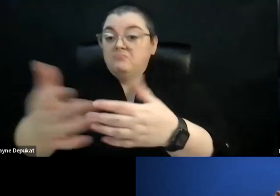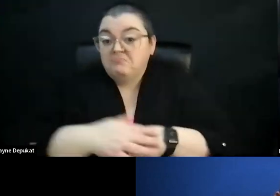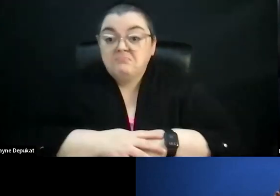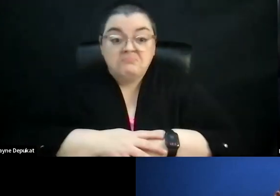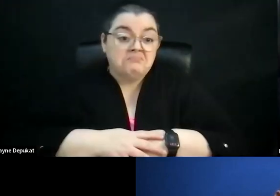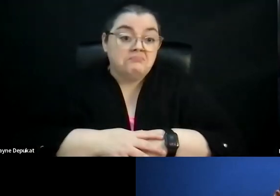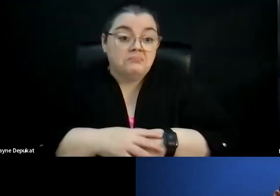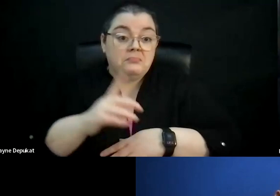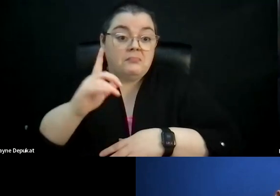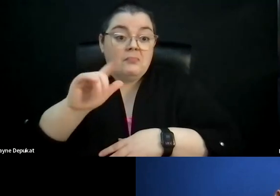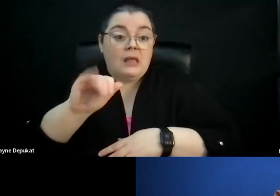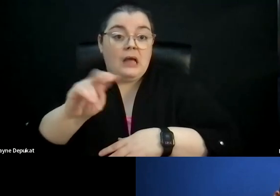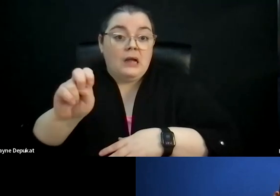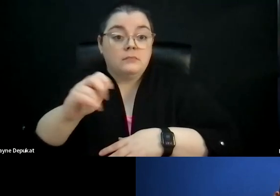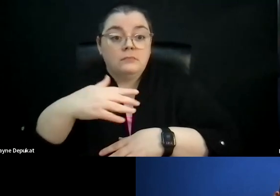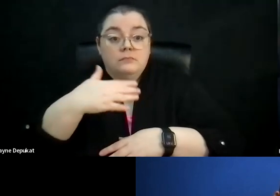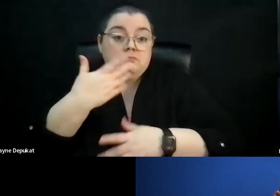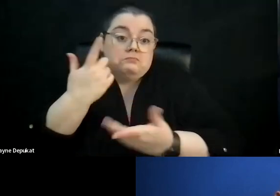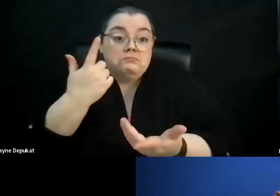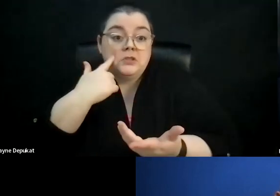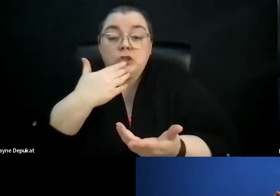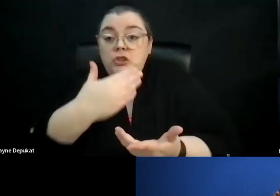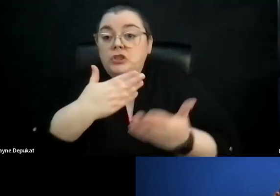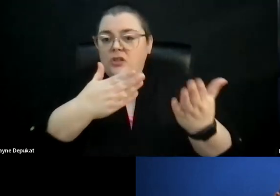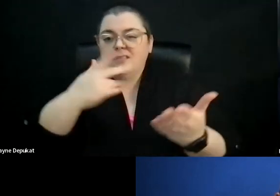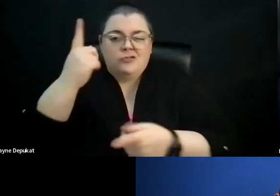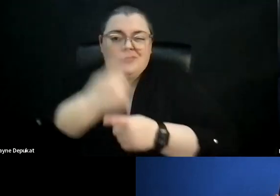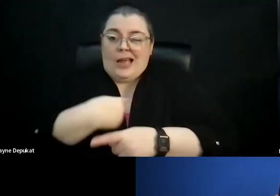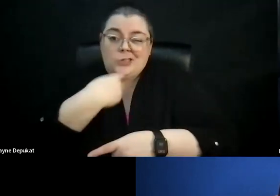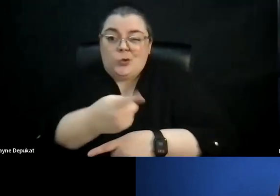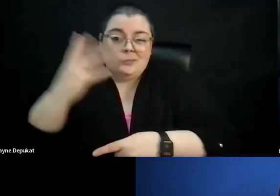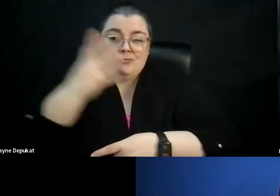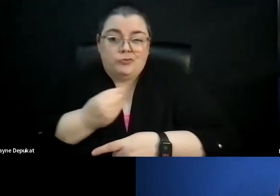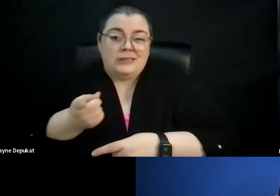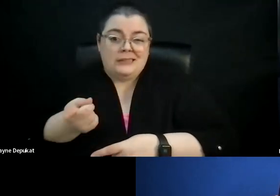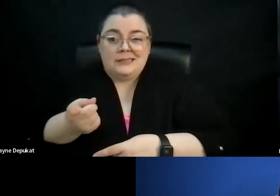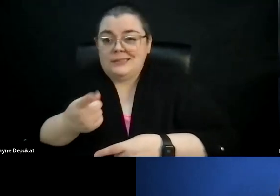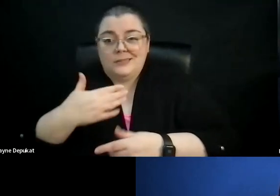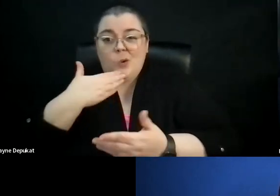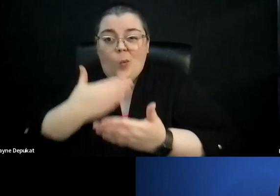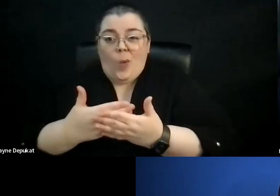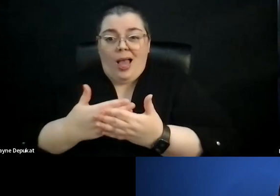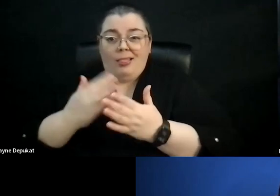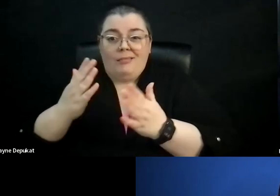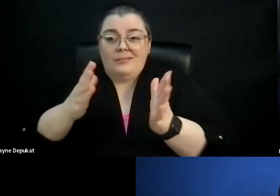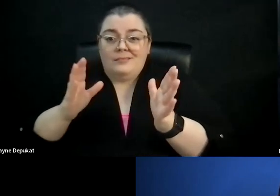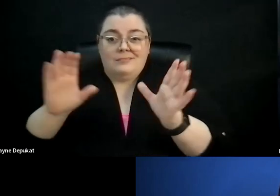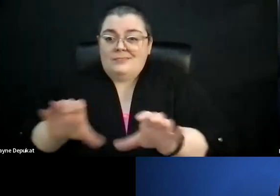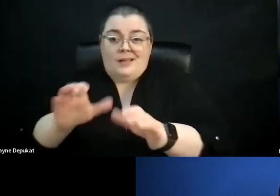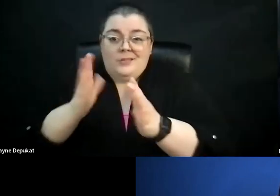or whatever, you know, we have in that document. We can kind of copy and paste and make that be the main document that we start with. And I agree, and this